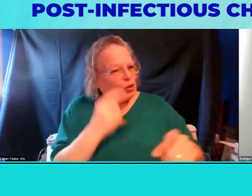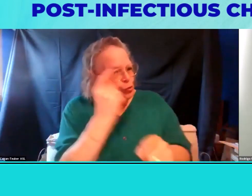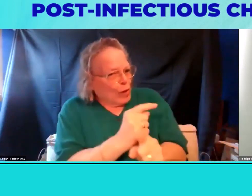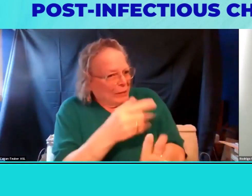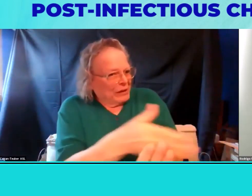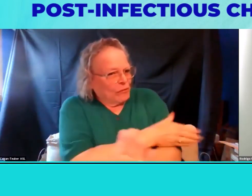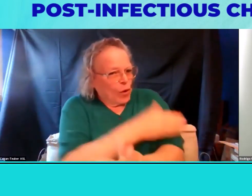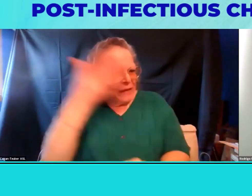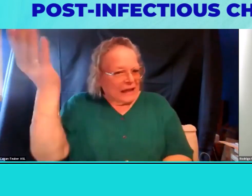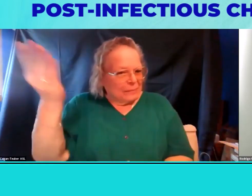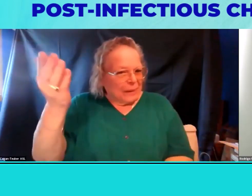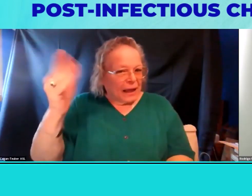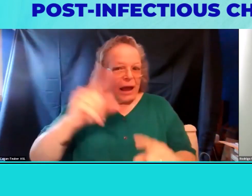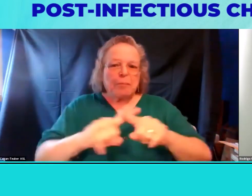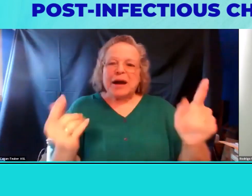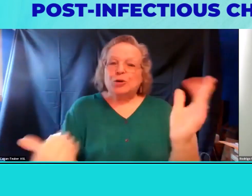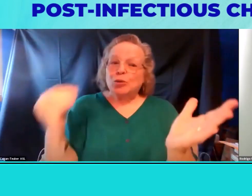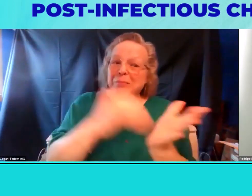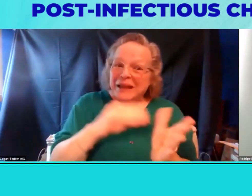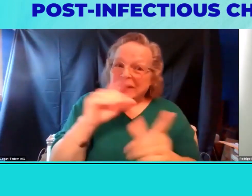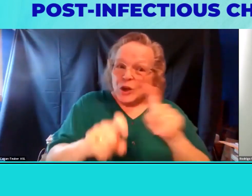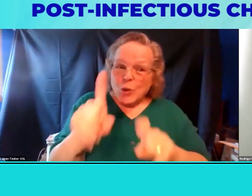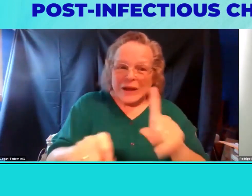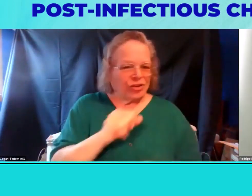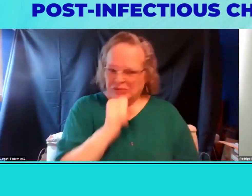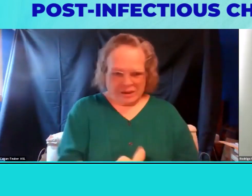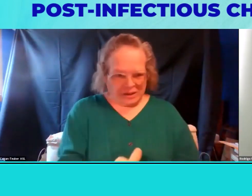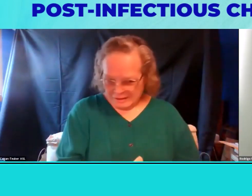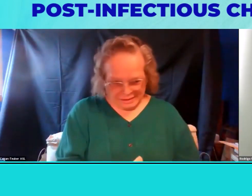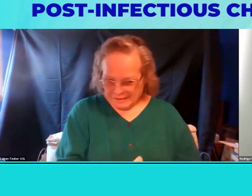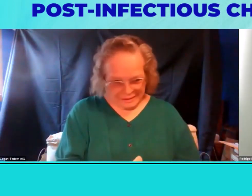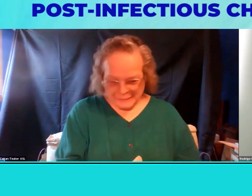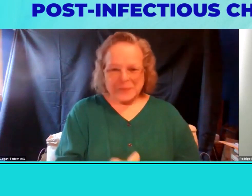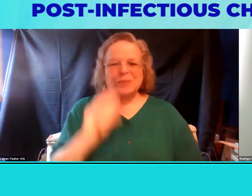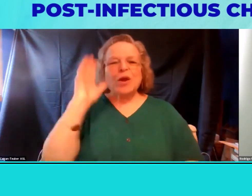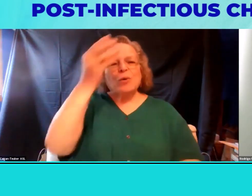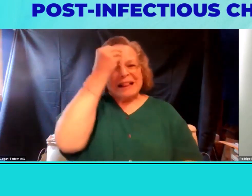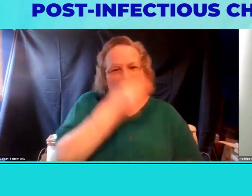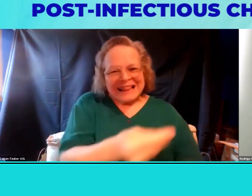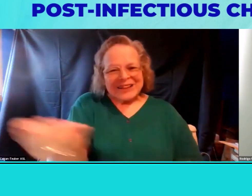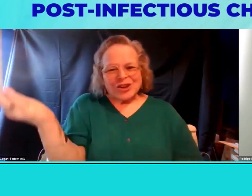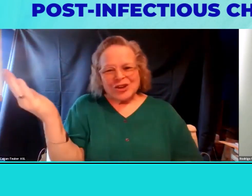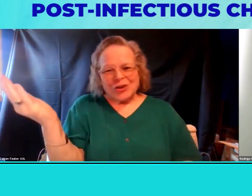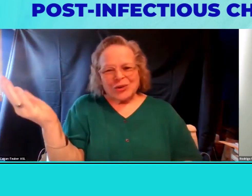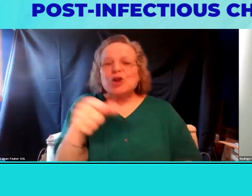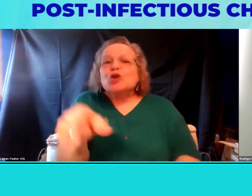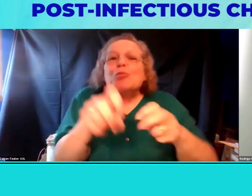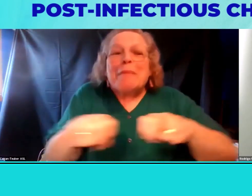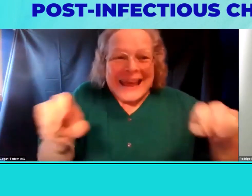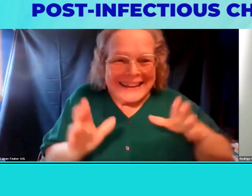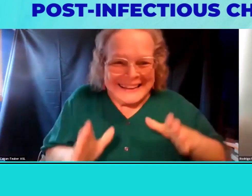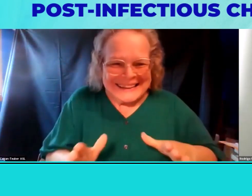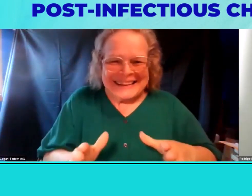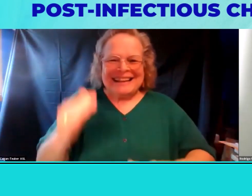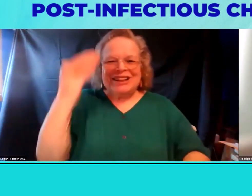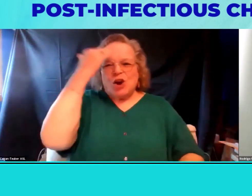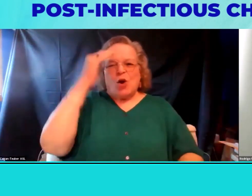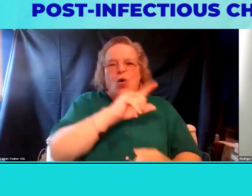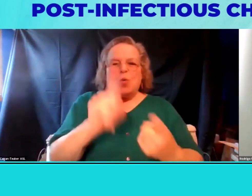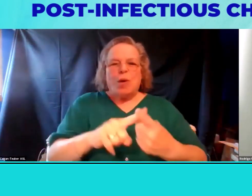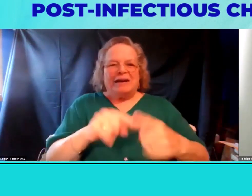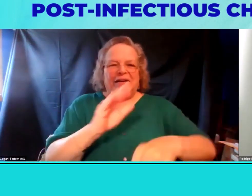but I will not repeat the questions each time. I will let you panelists know when you have 1 minute